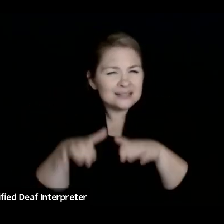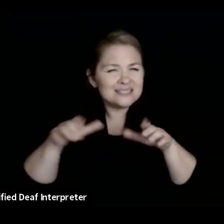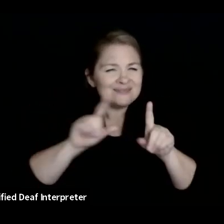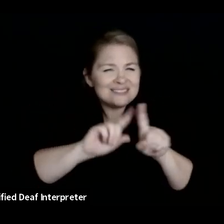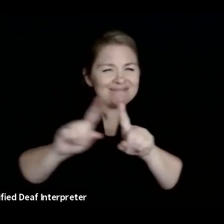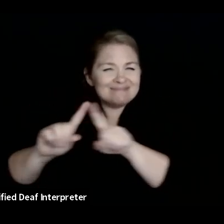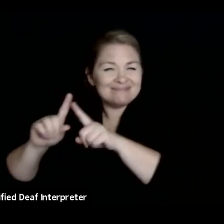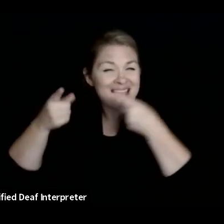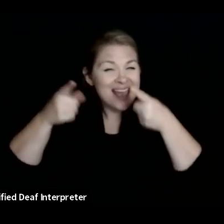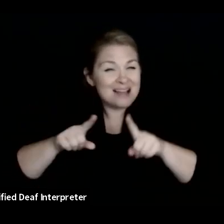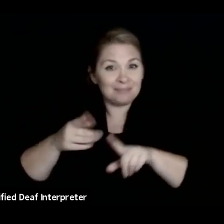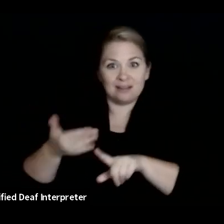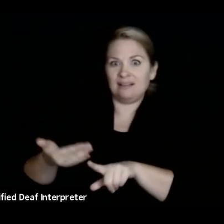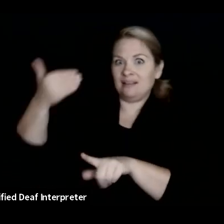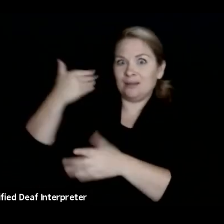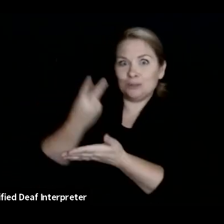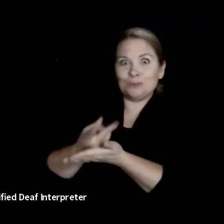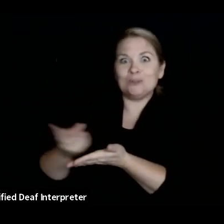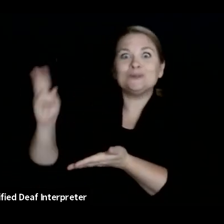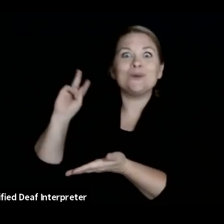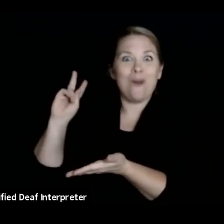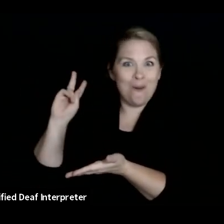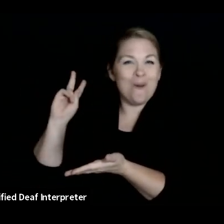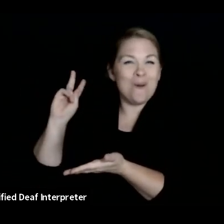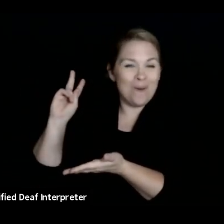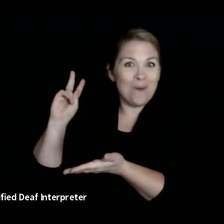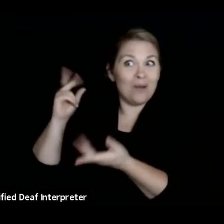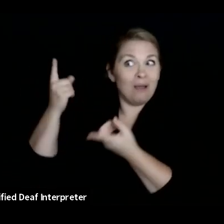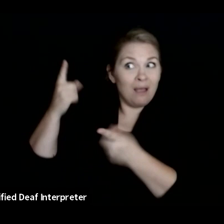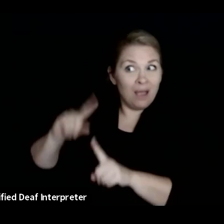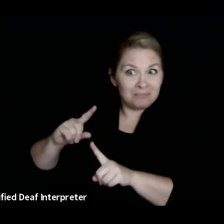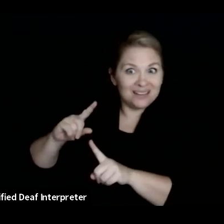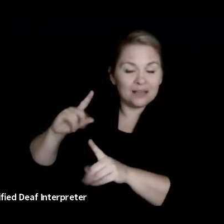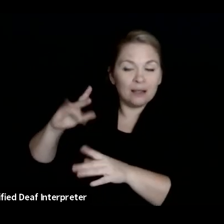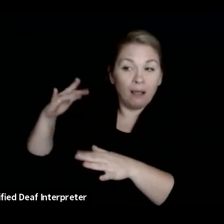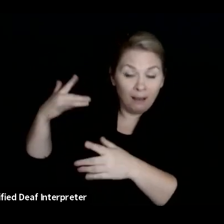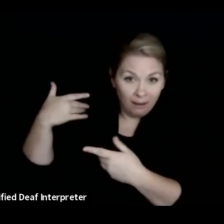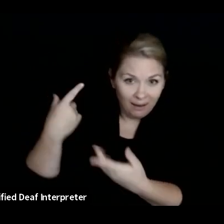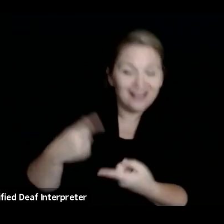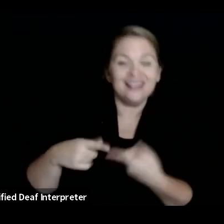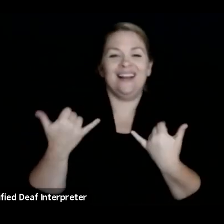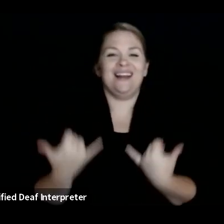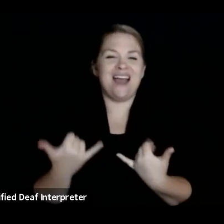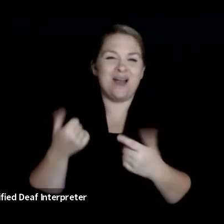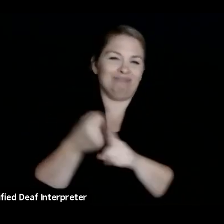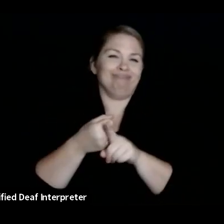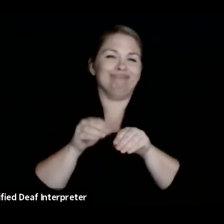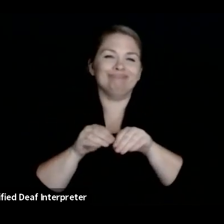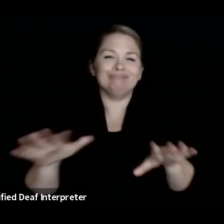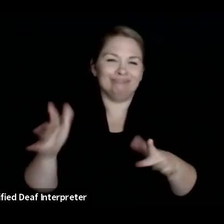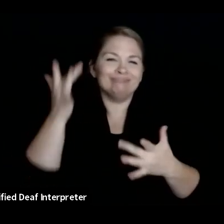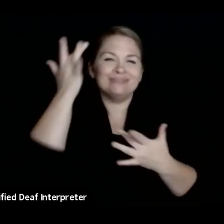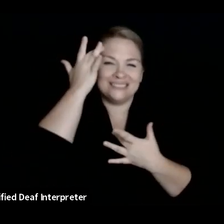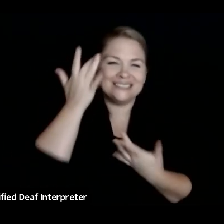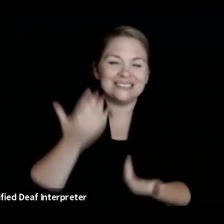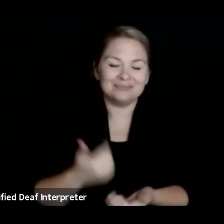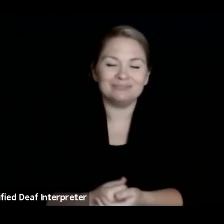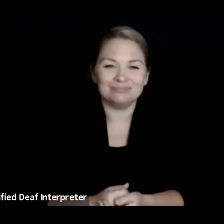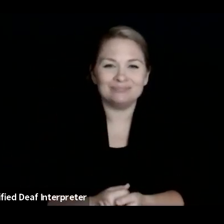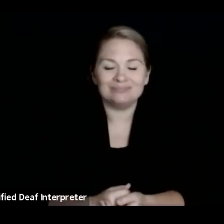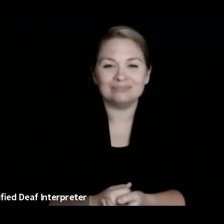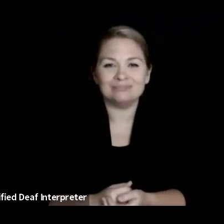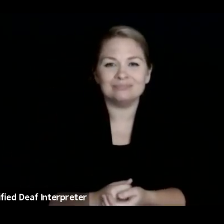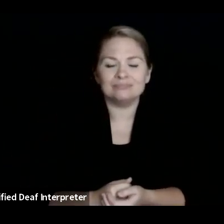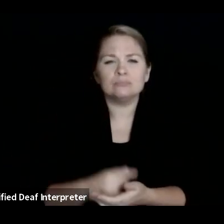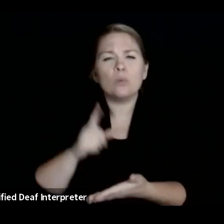we recognize that these cases are historical even as we're reporting them to you. And that is why you continue to